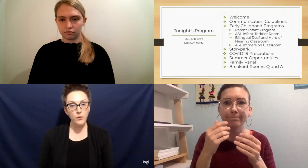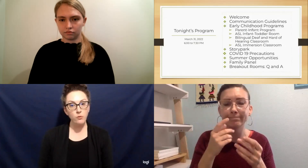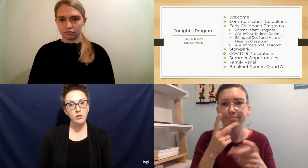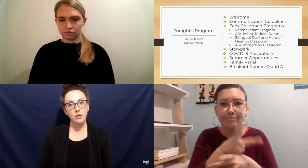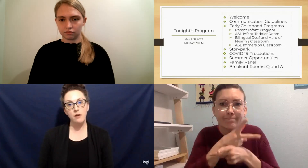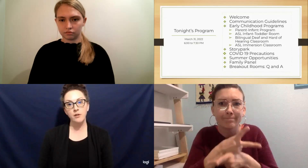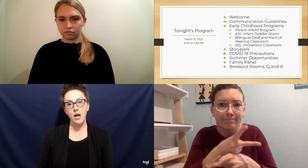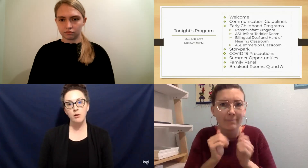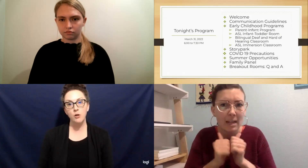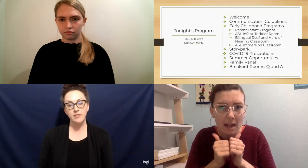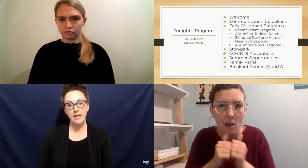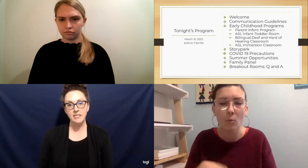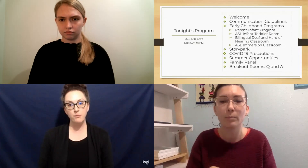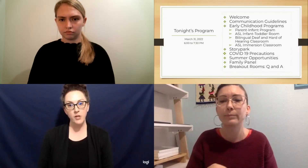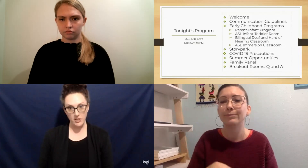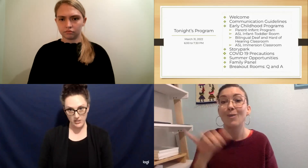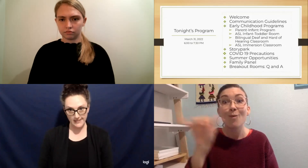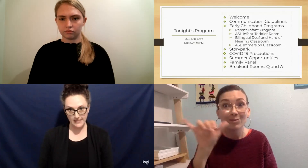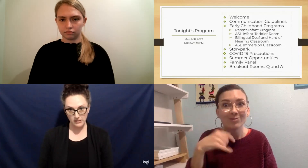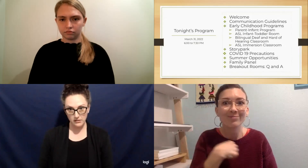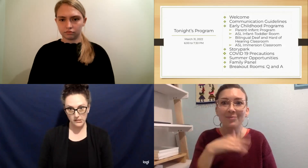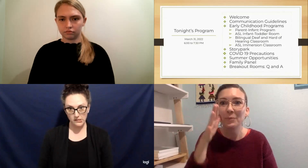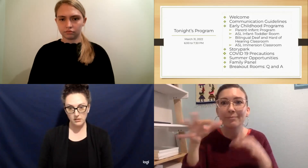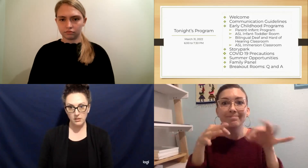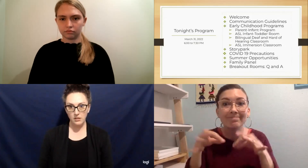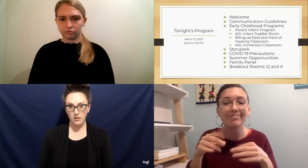Also, we were going to cover our COVID-19 precautions